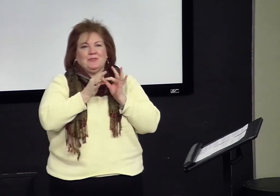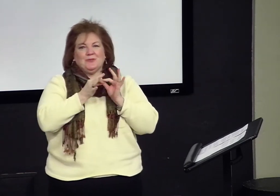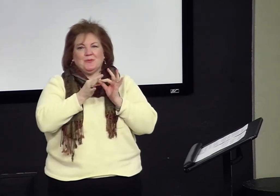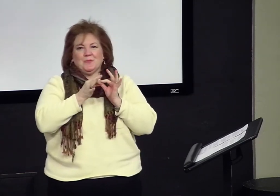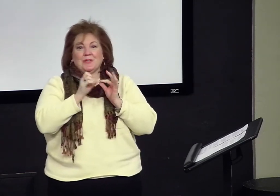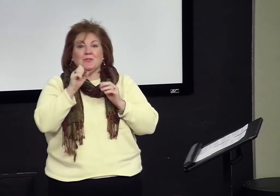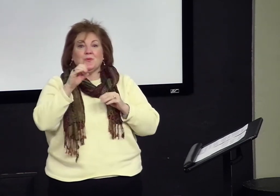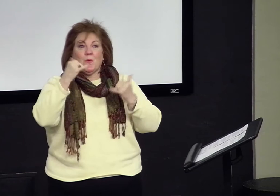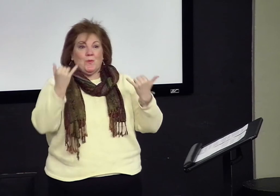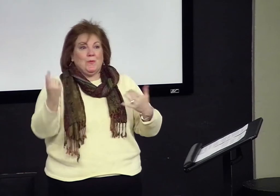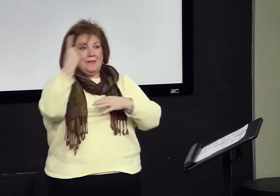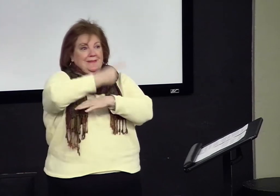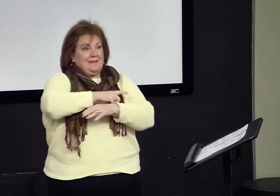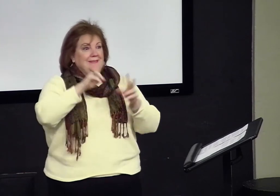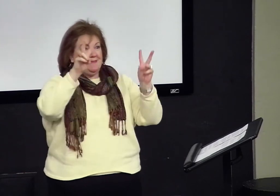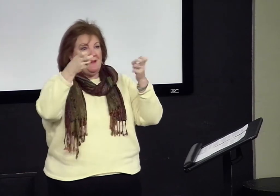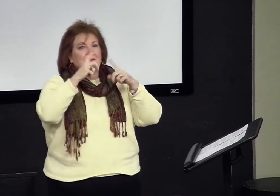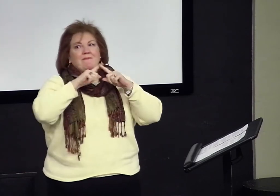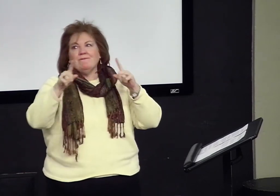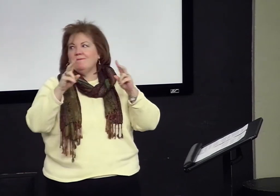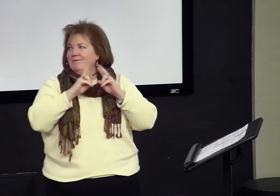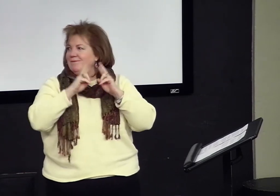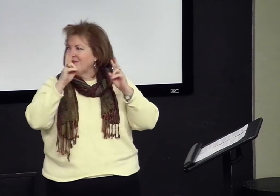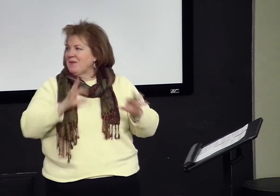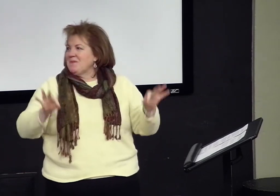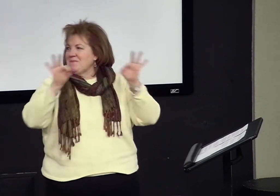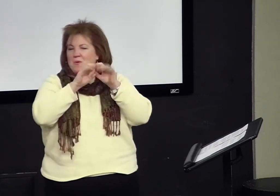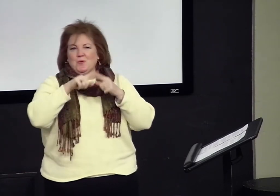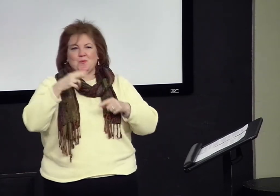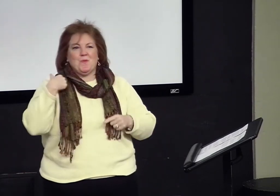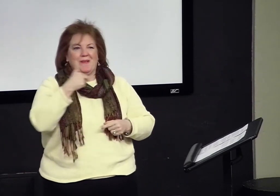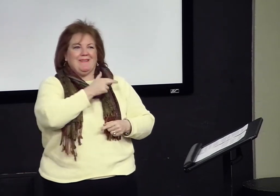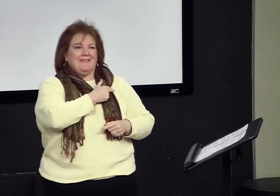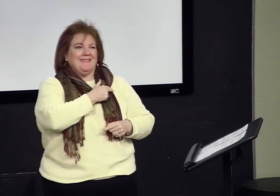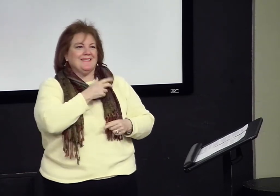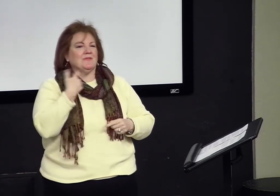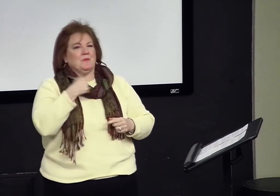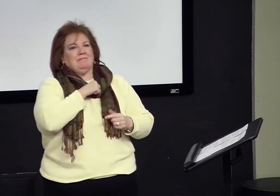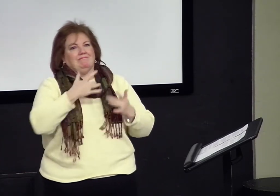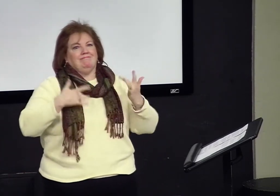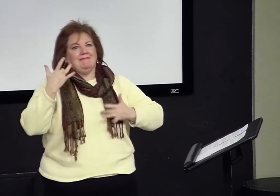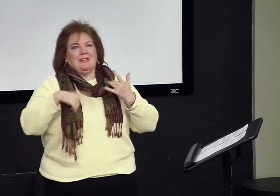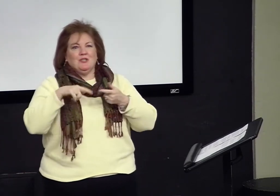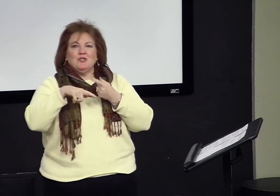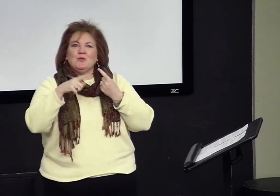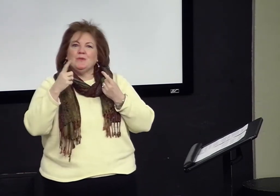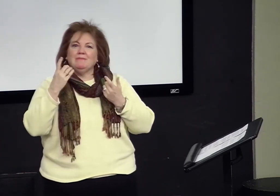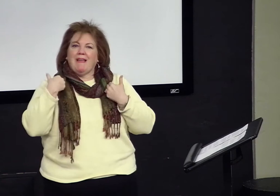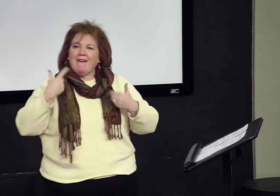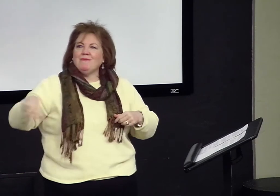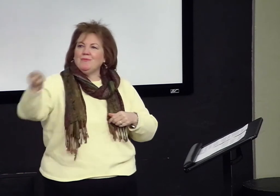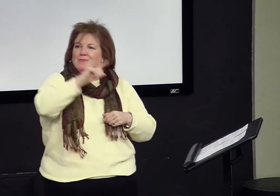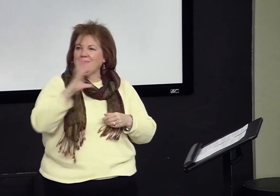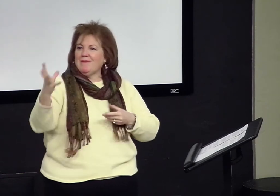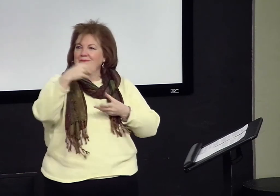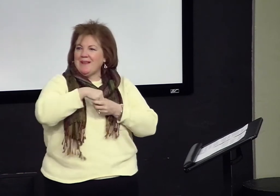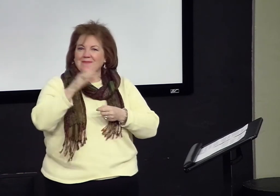And one of the research topics that we're very focused on these days is video relay interpreting services. And so today we're very excited to